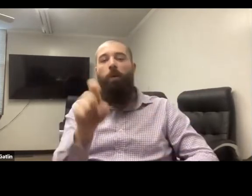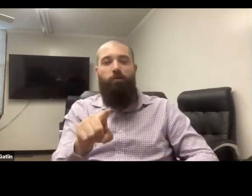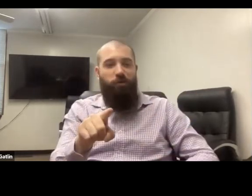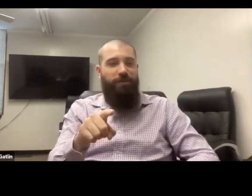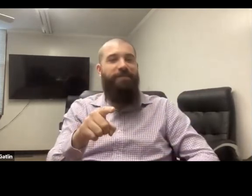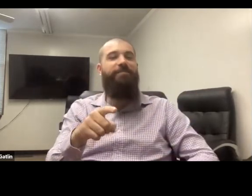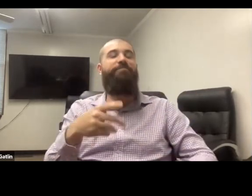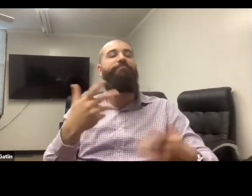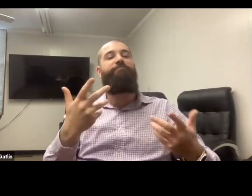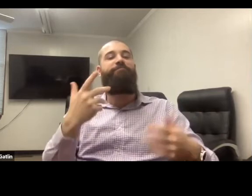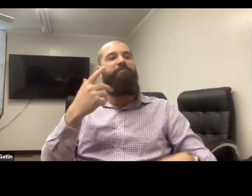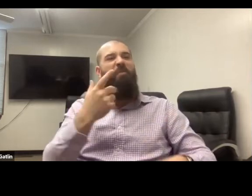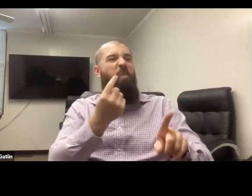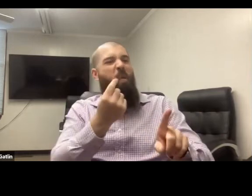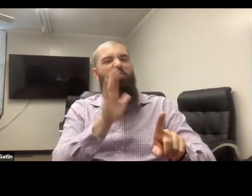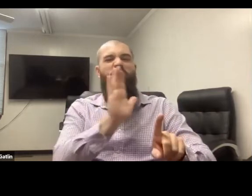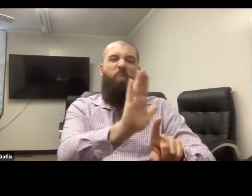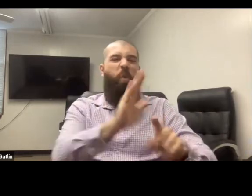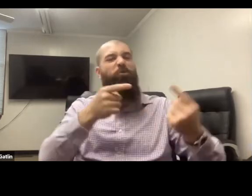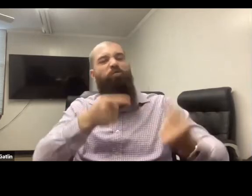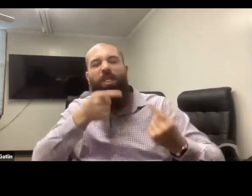them a lot of questions like,